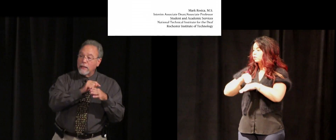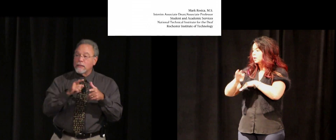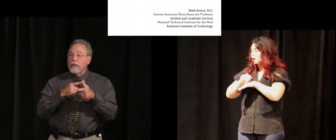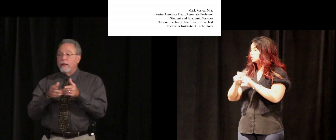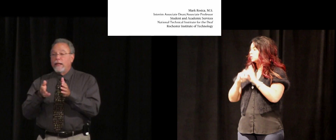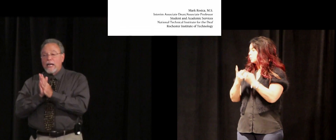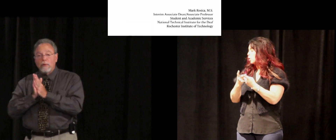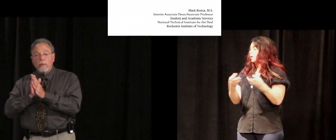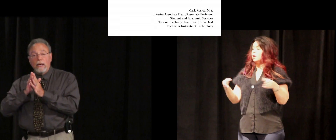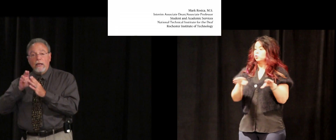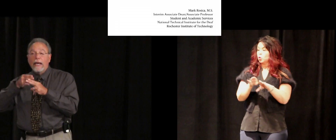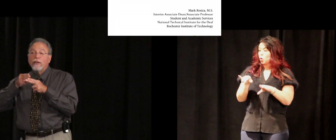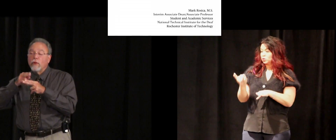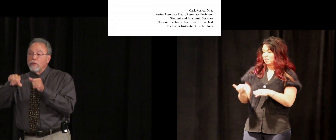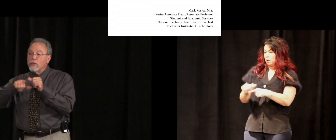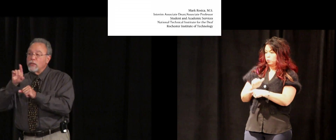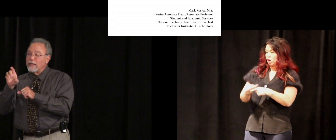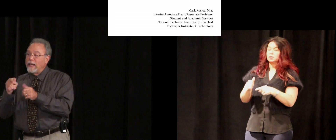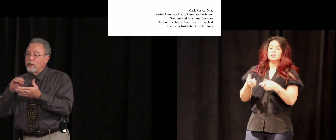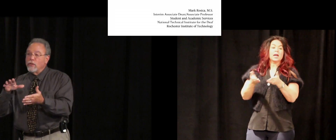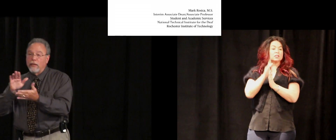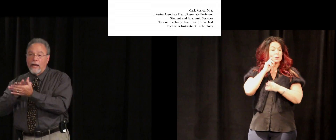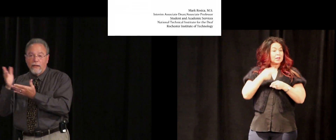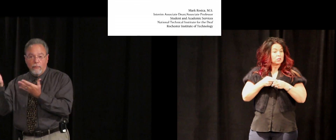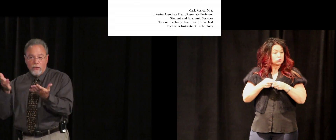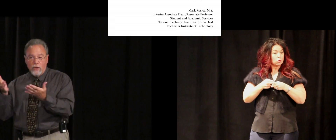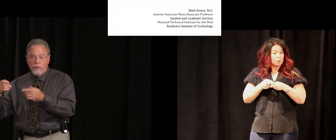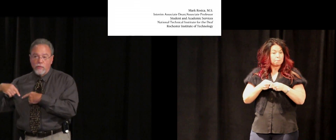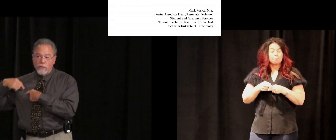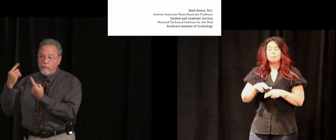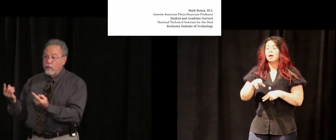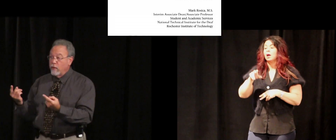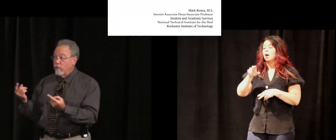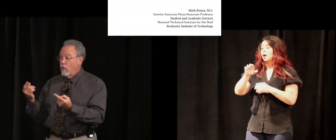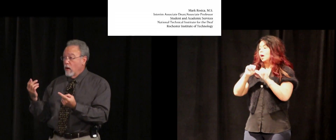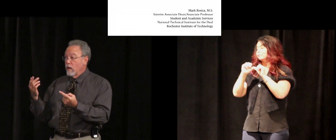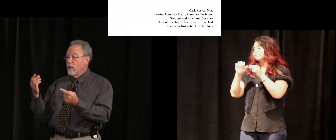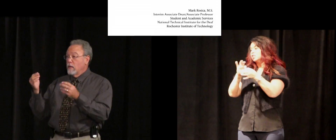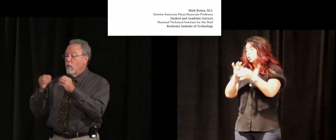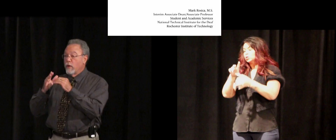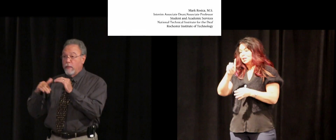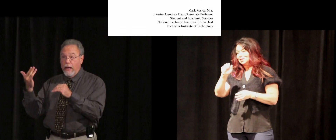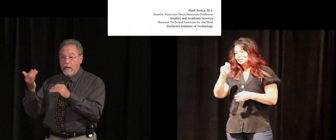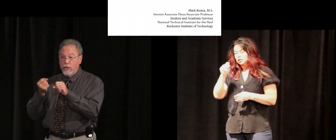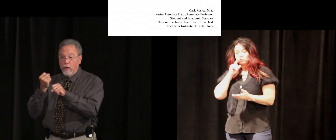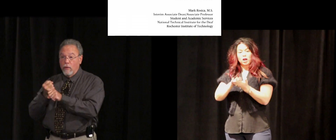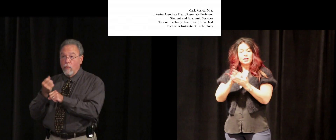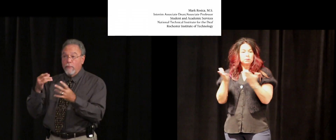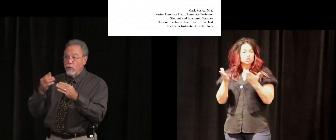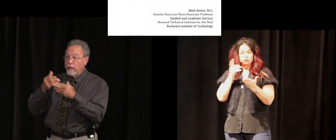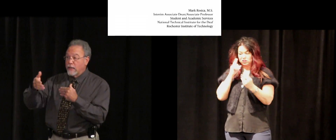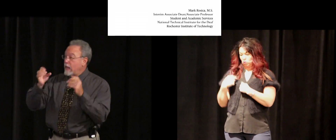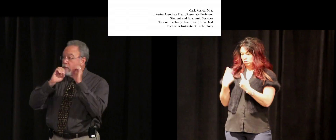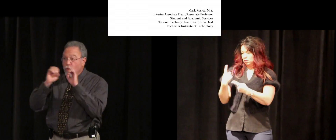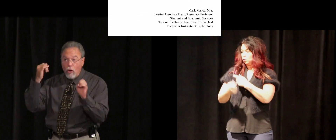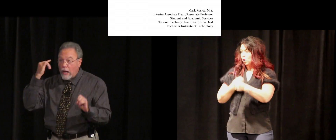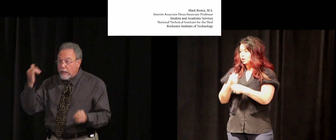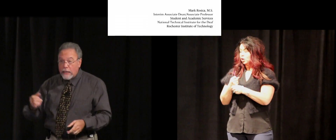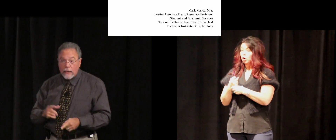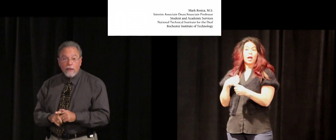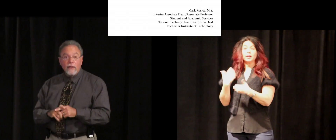you finish this successfully, then you can move on. If you don't finish this stage of development successfully, you kind of trip,